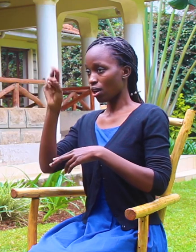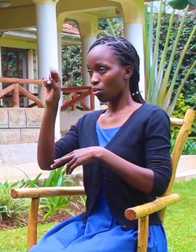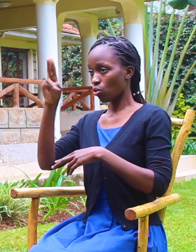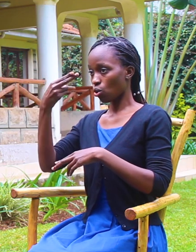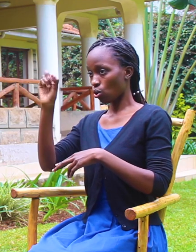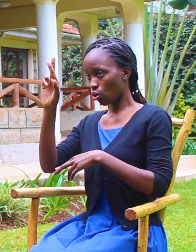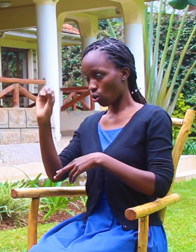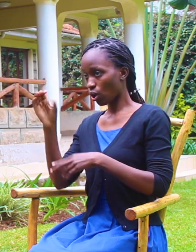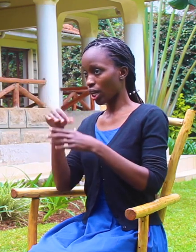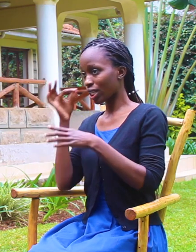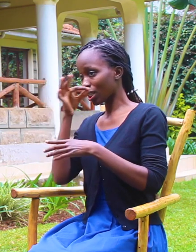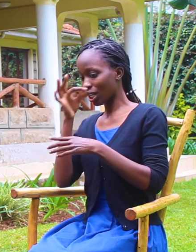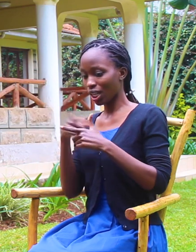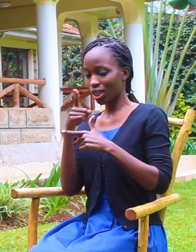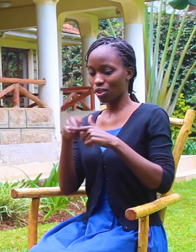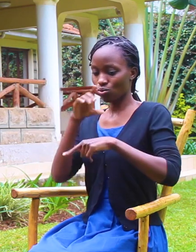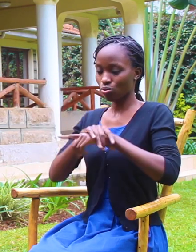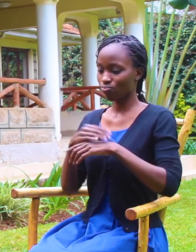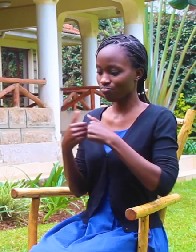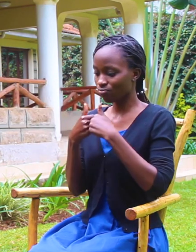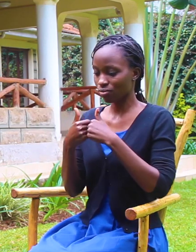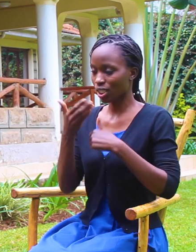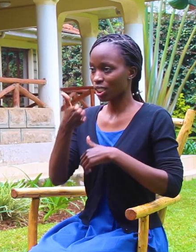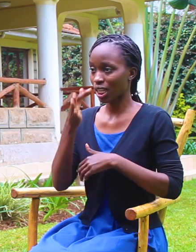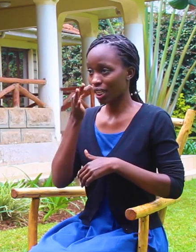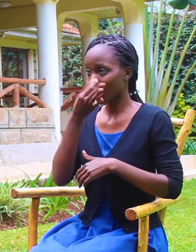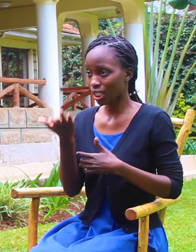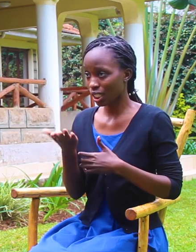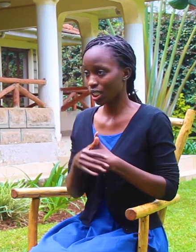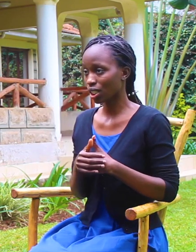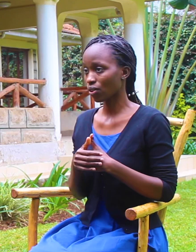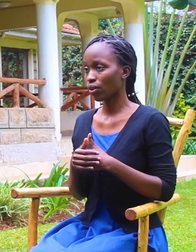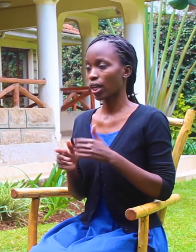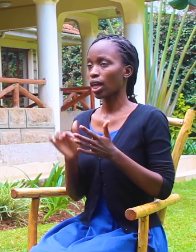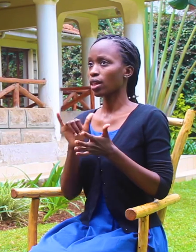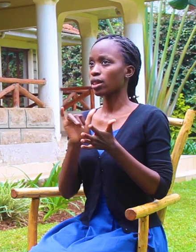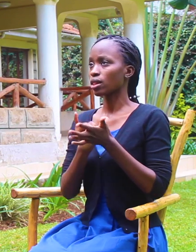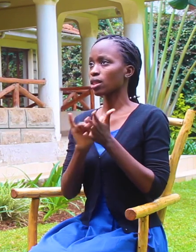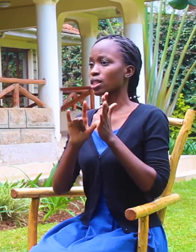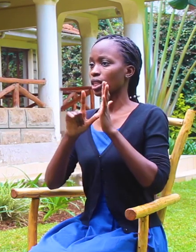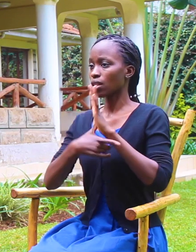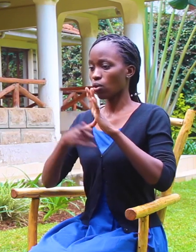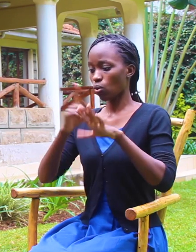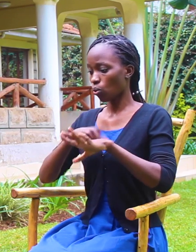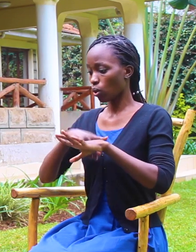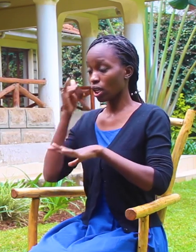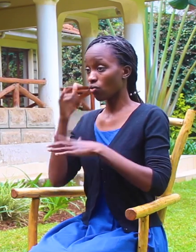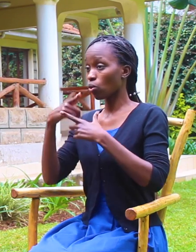We found that there were challenges there. That was later on in secondary school. So we